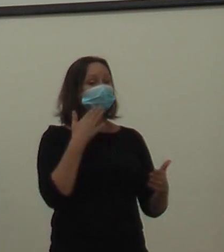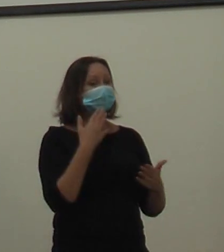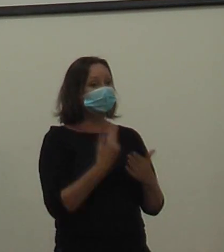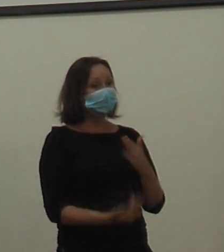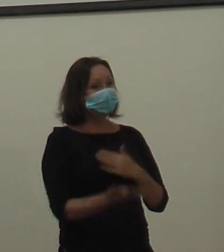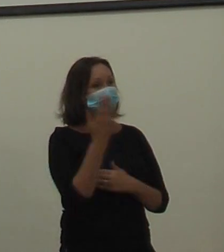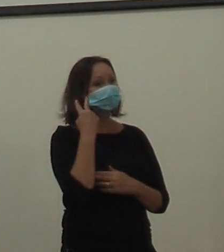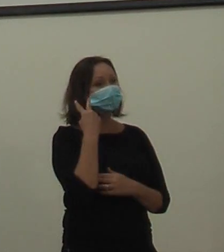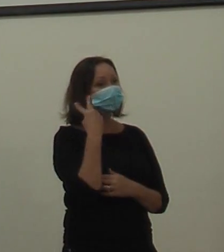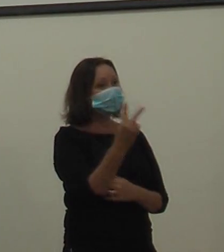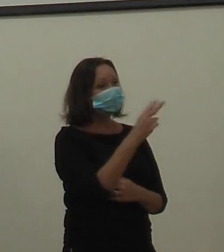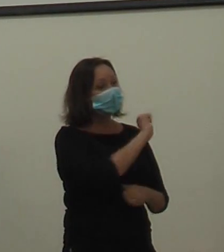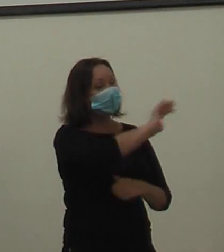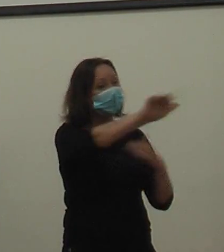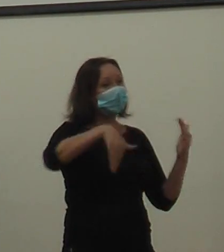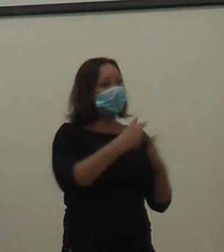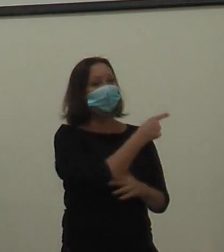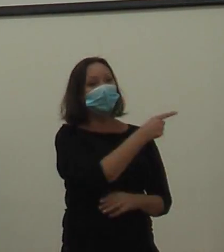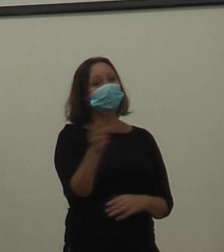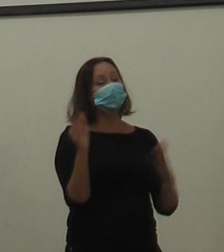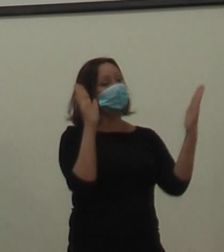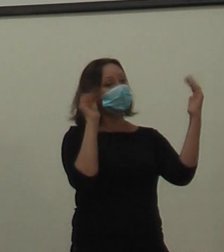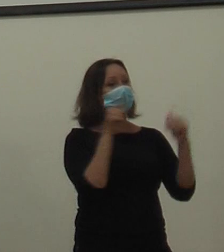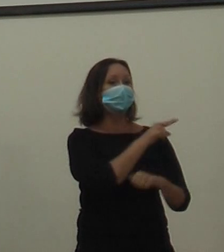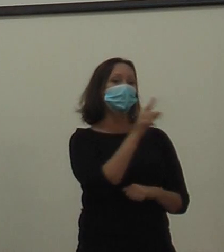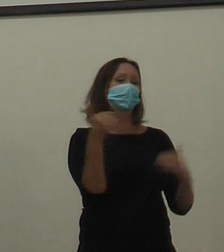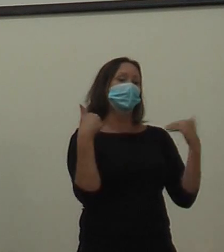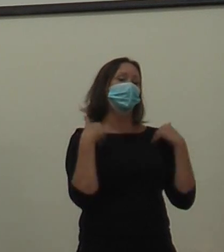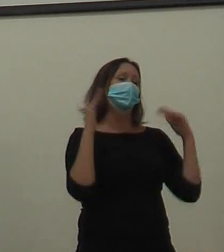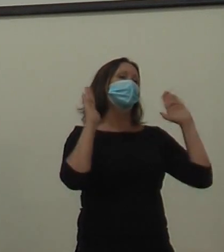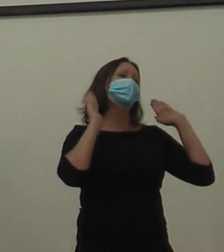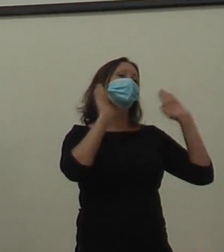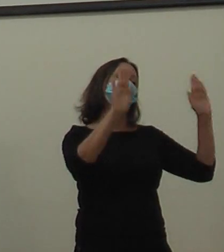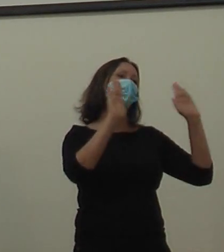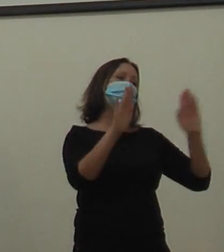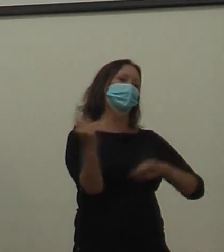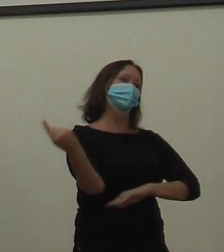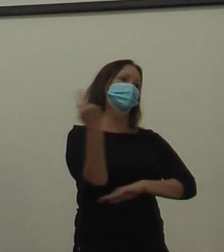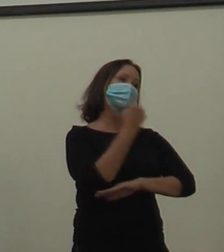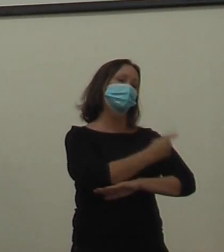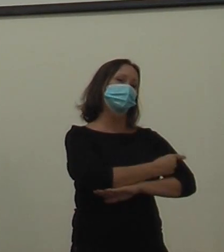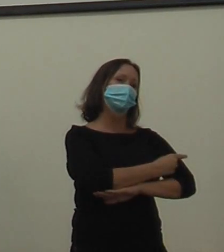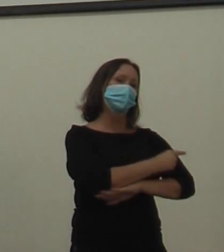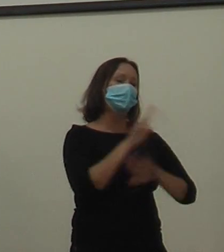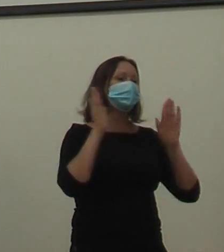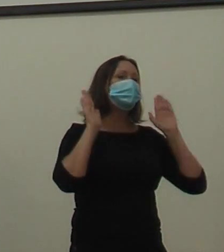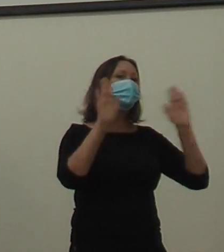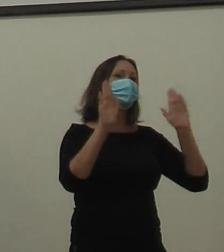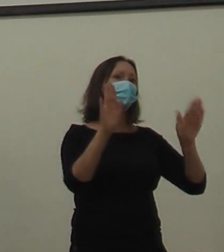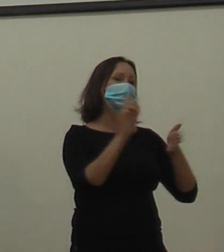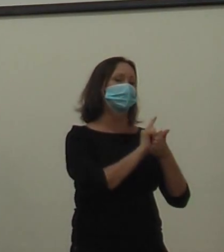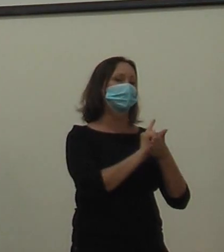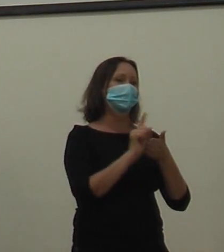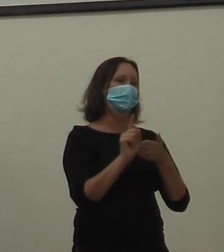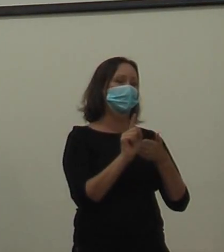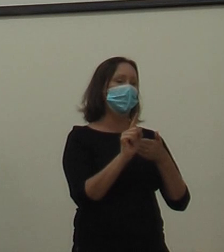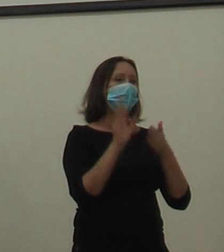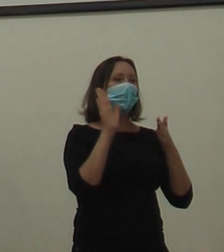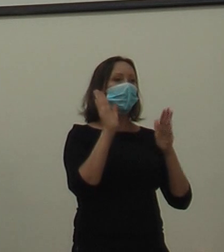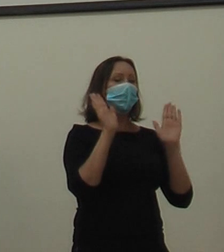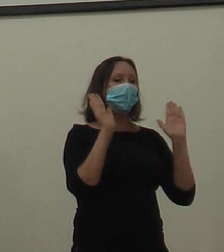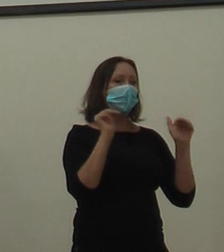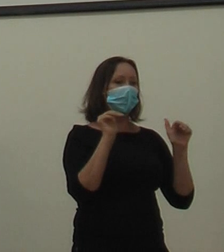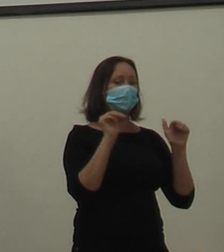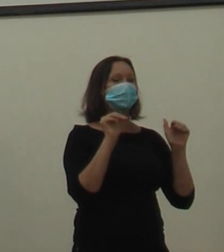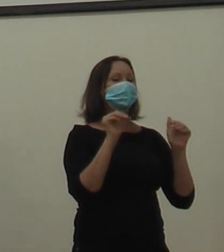see each and every one of you. I hope you're having a great day. I hope you have a great week. I hope the past week was good.